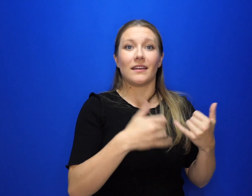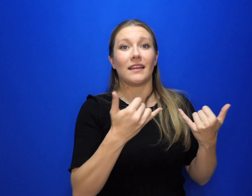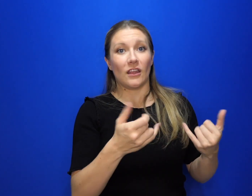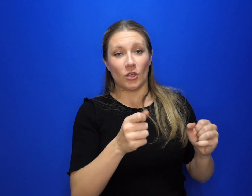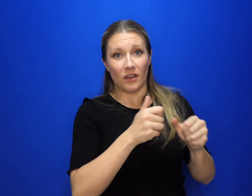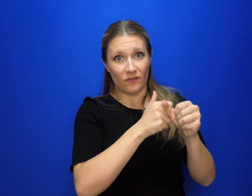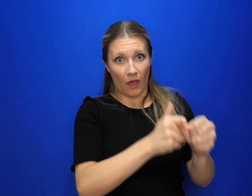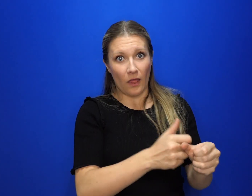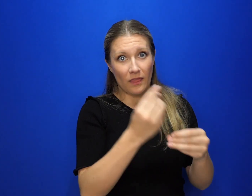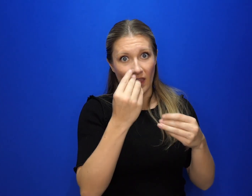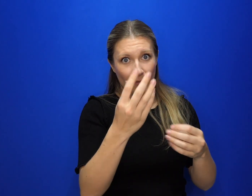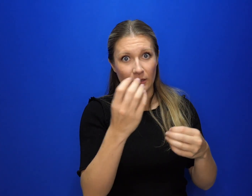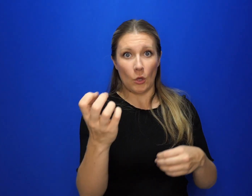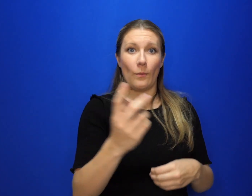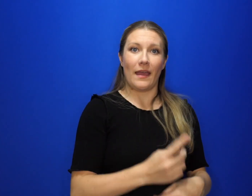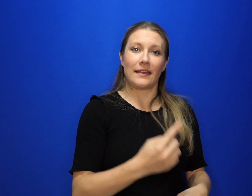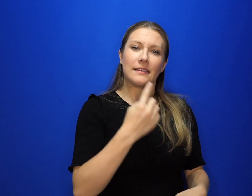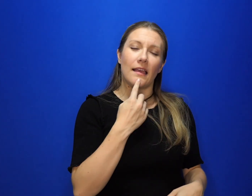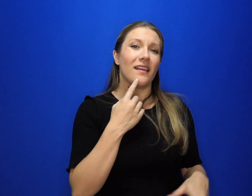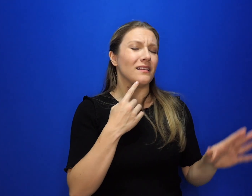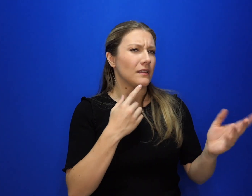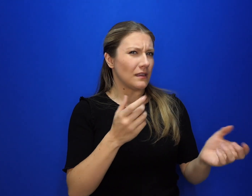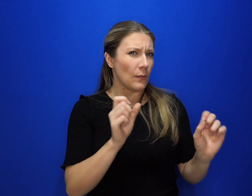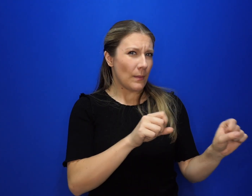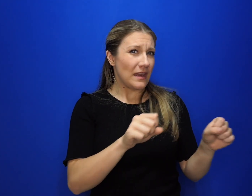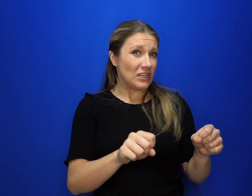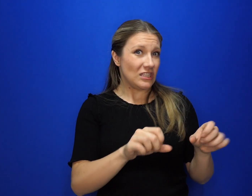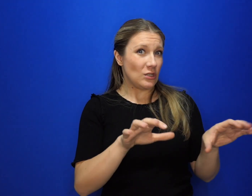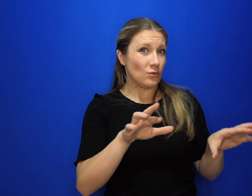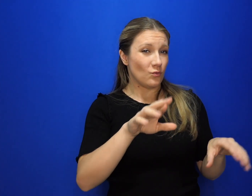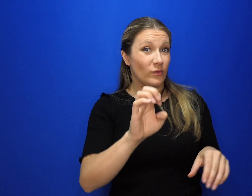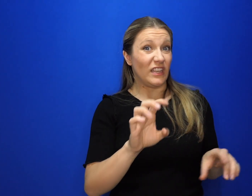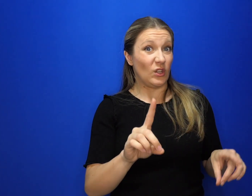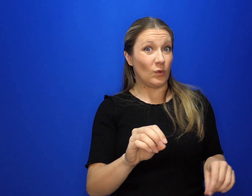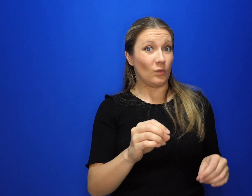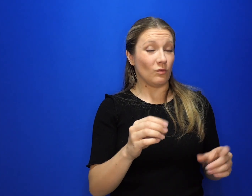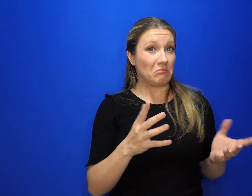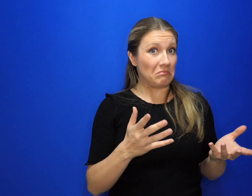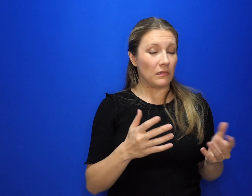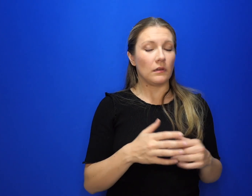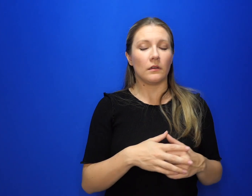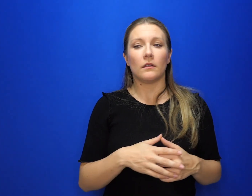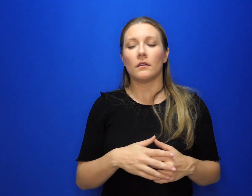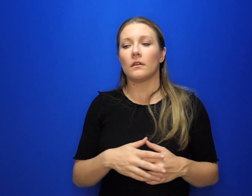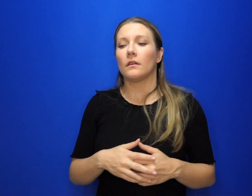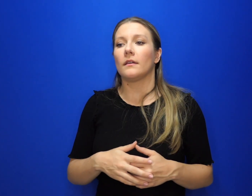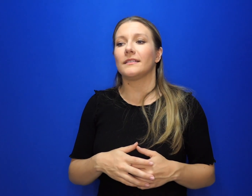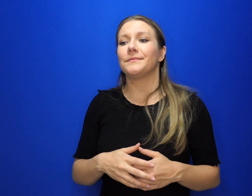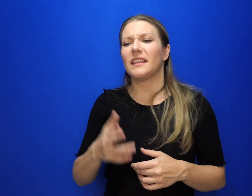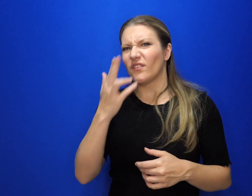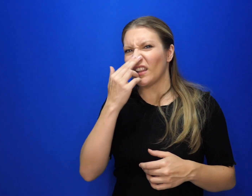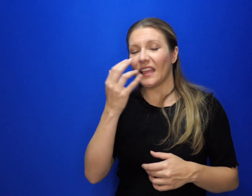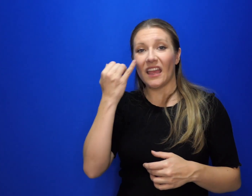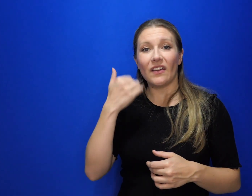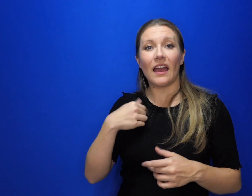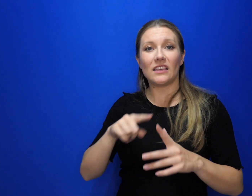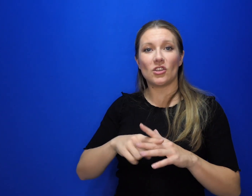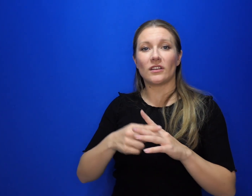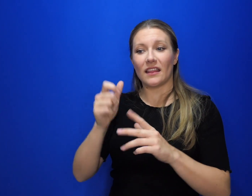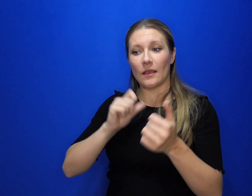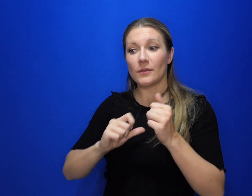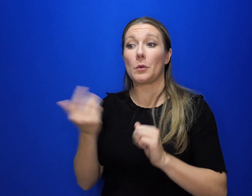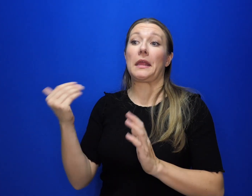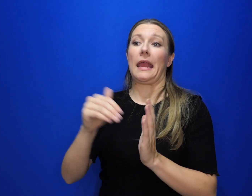that information and be able to go back and say, you know, could we potentially redo this? It's funny. So if I started this episode over